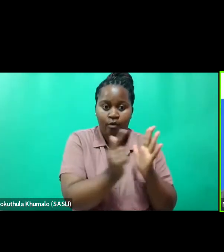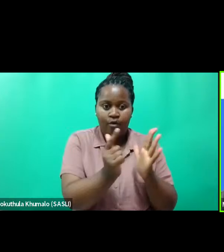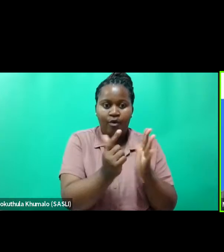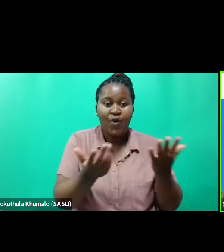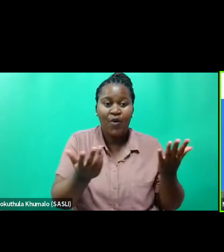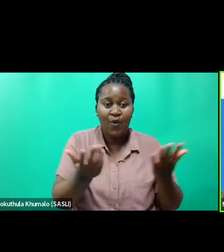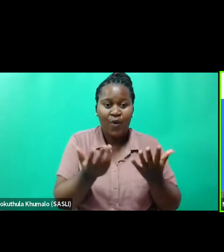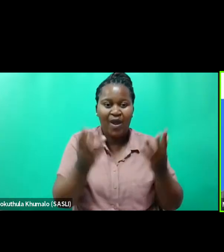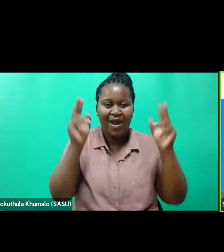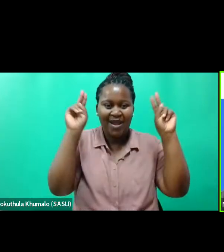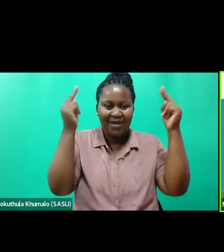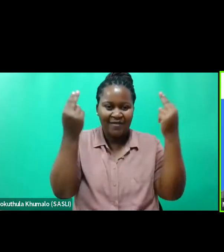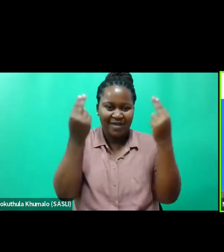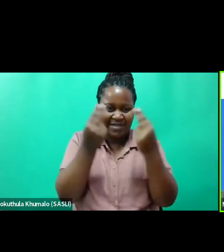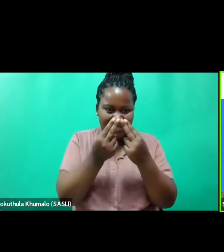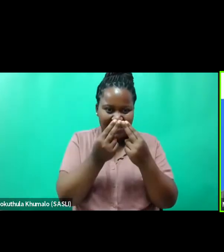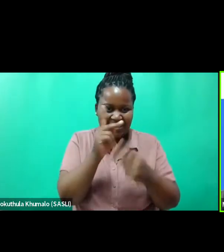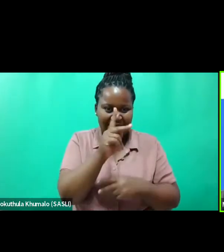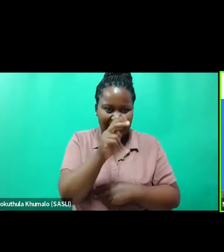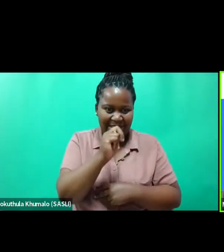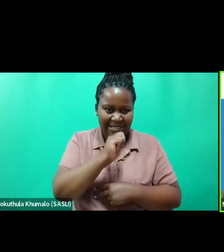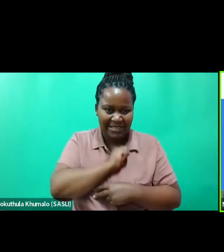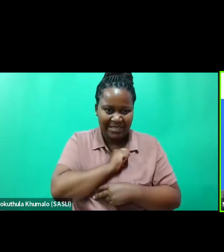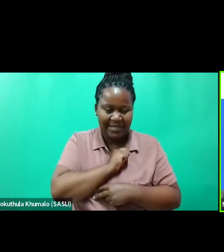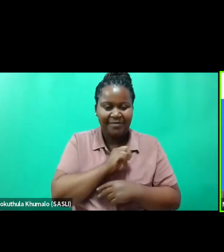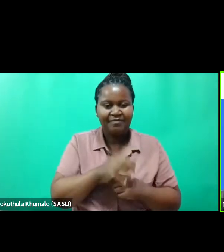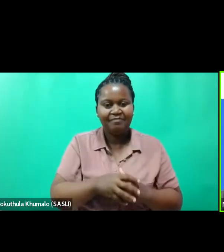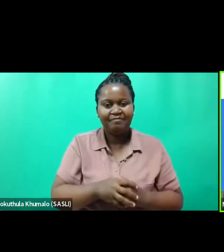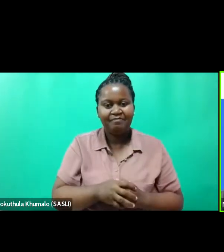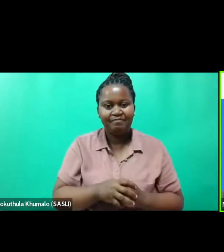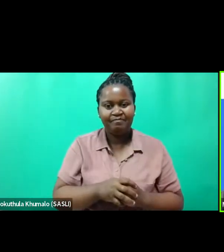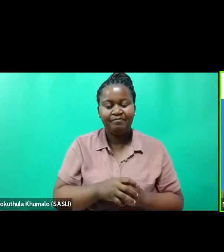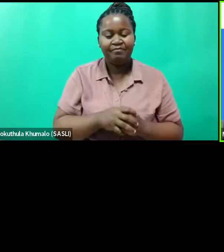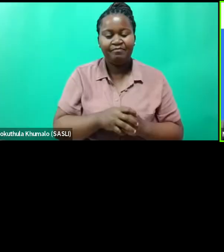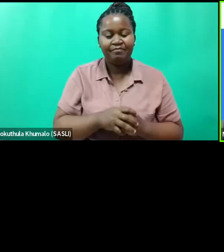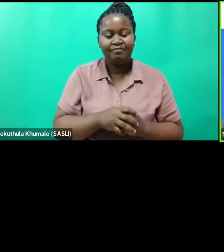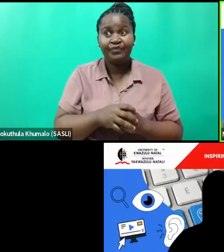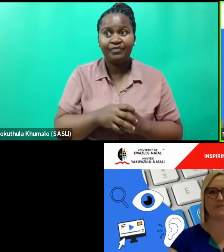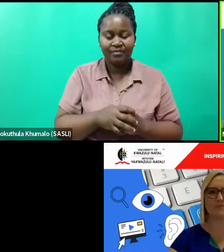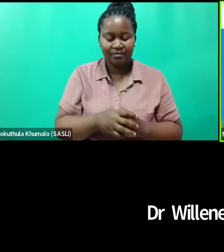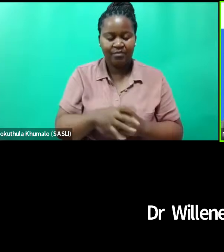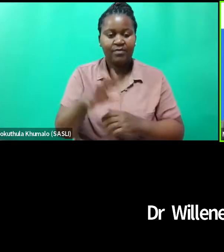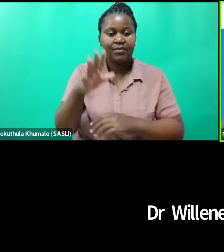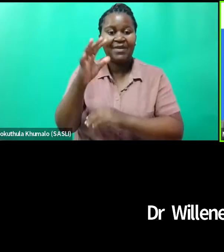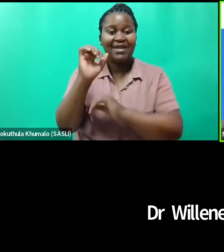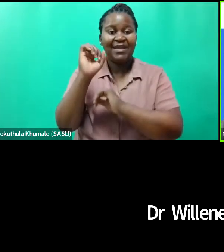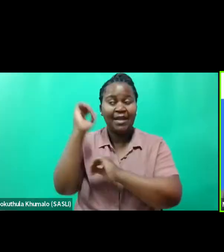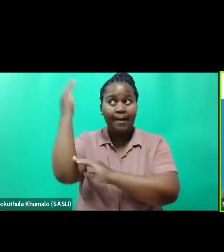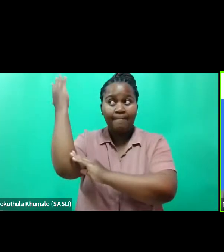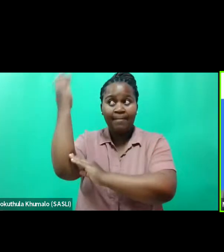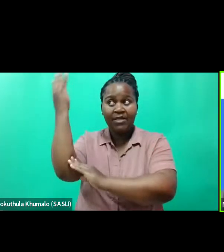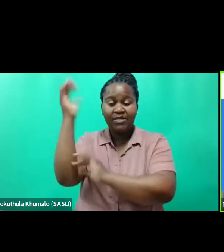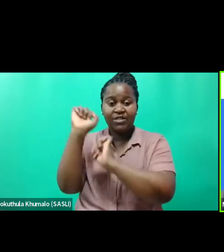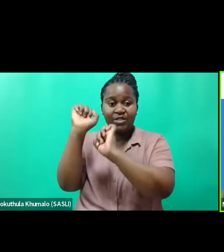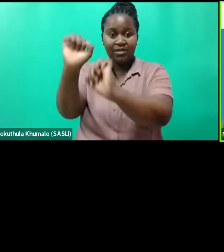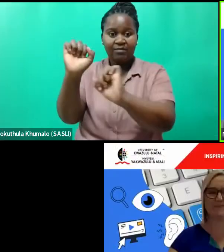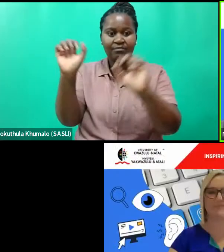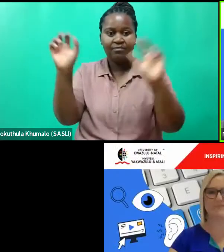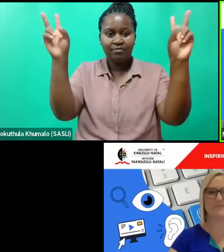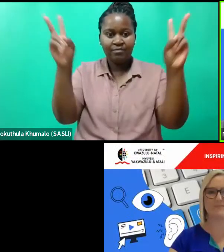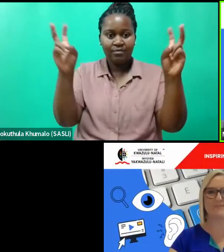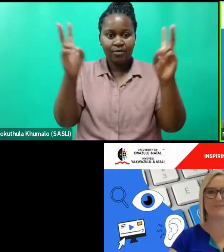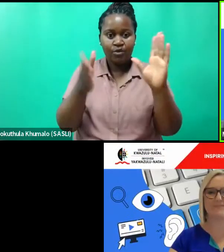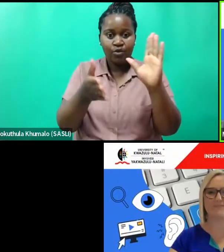University of KwaZulu-Natal. Their presentation is titled "To Go Somewhere